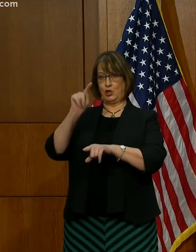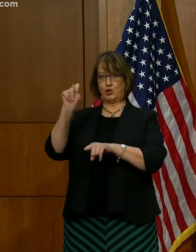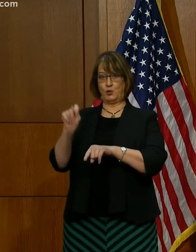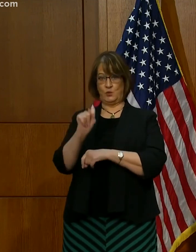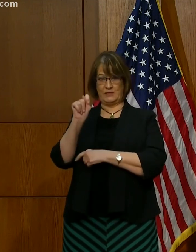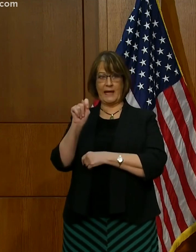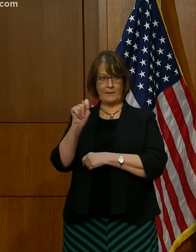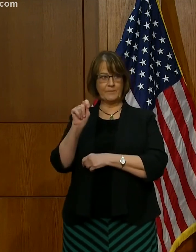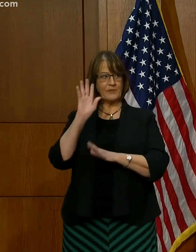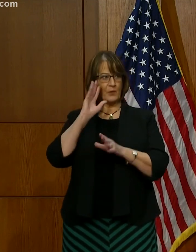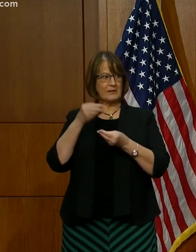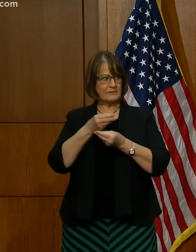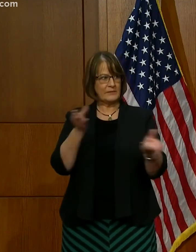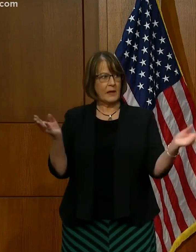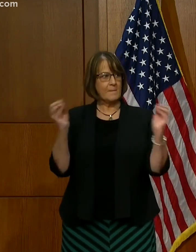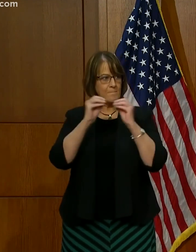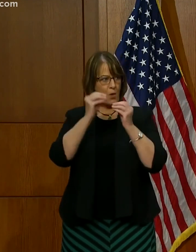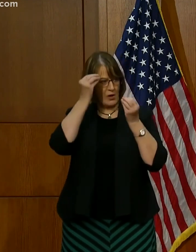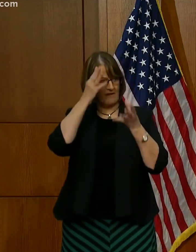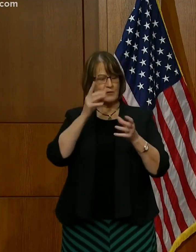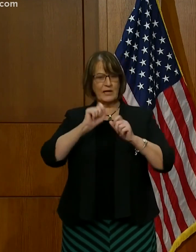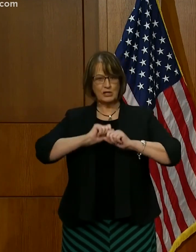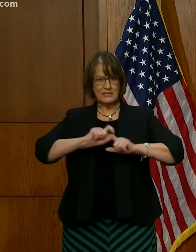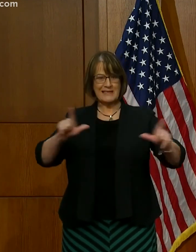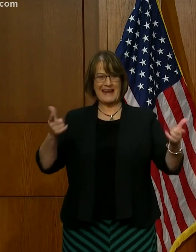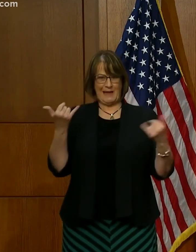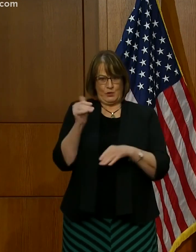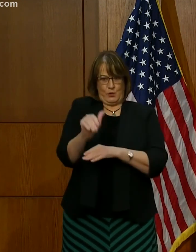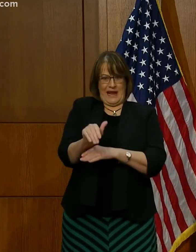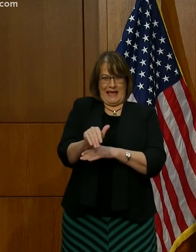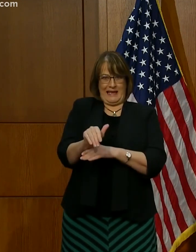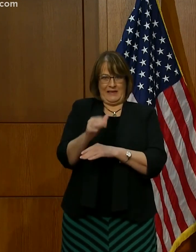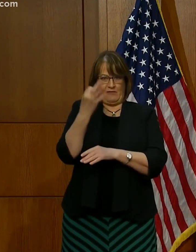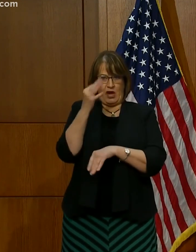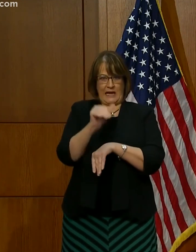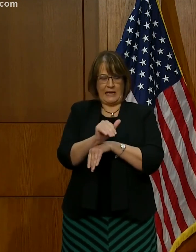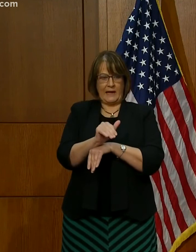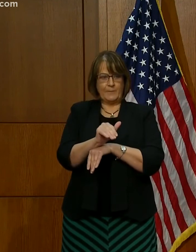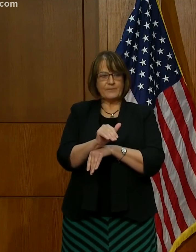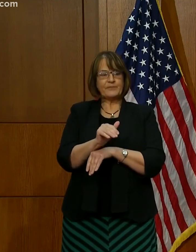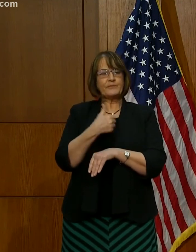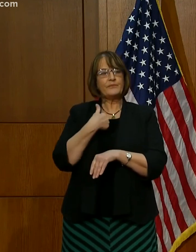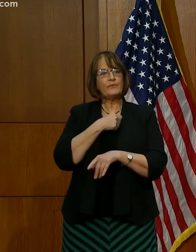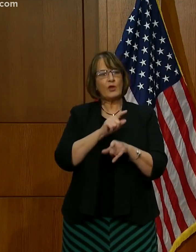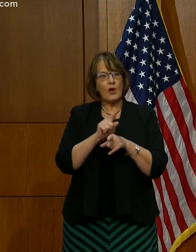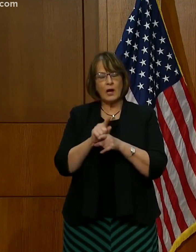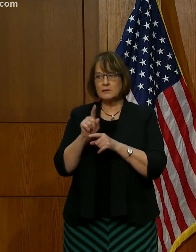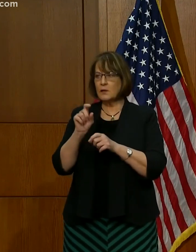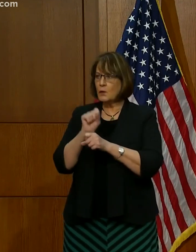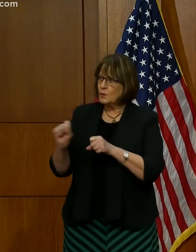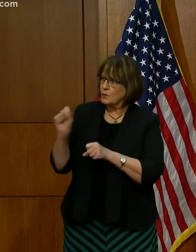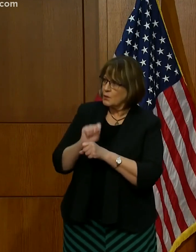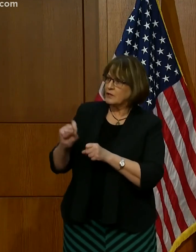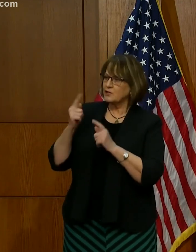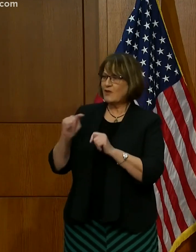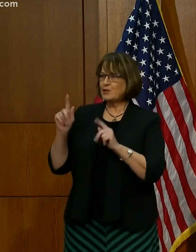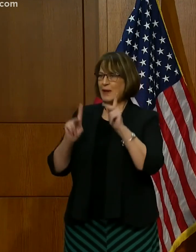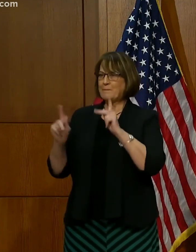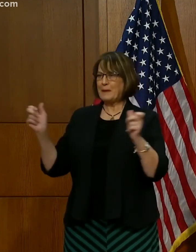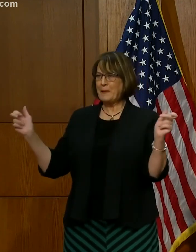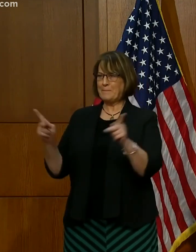more information will go out to people tonight. We also continue to work to get people back to work.